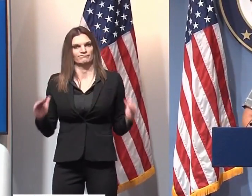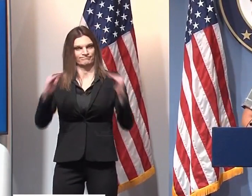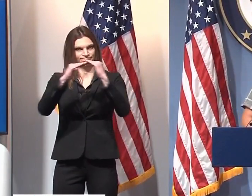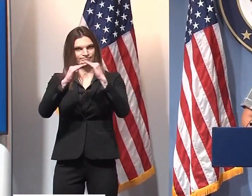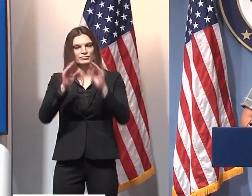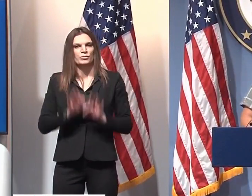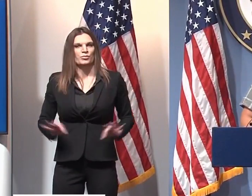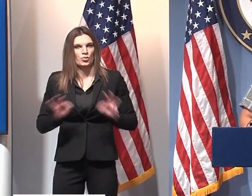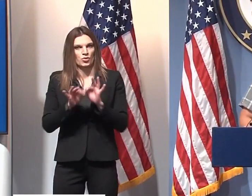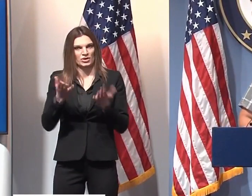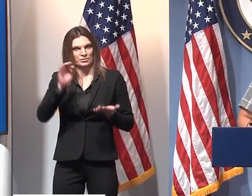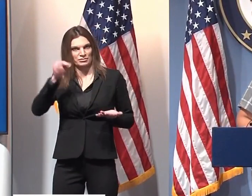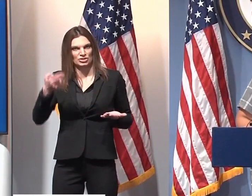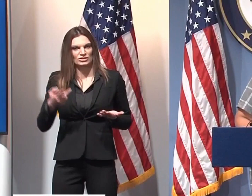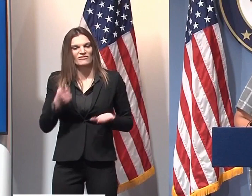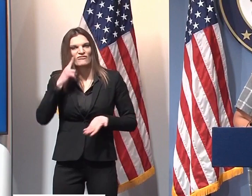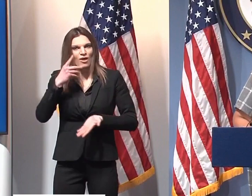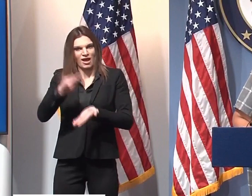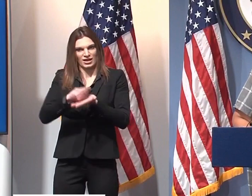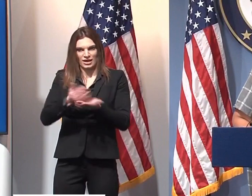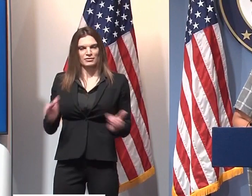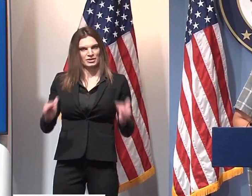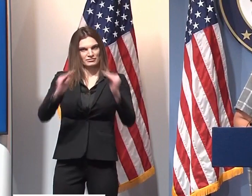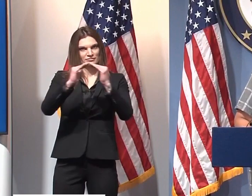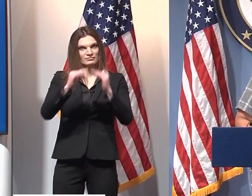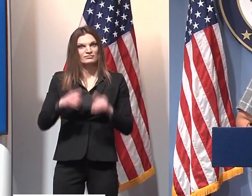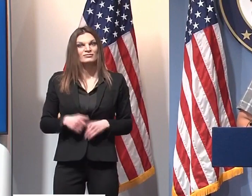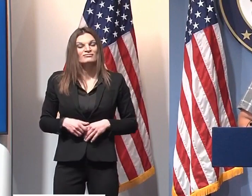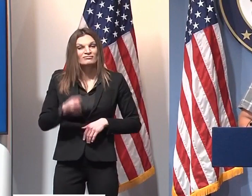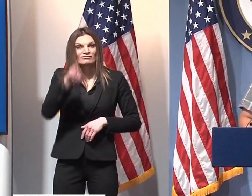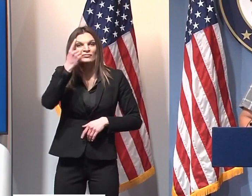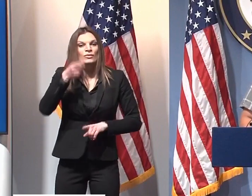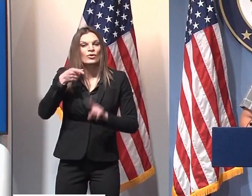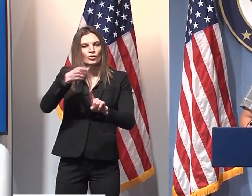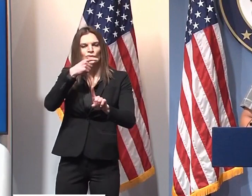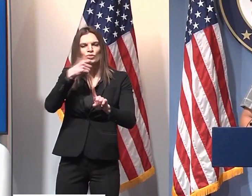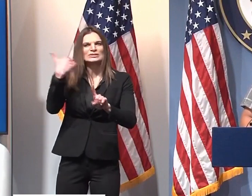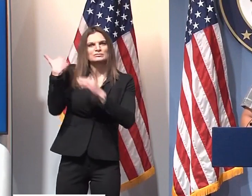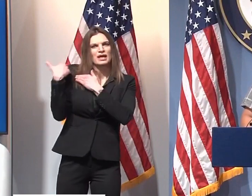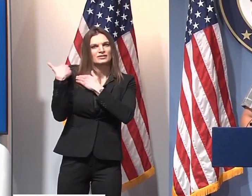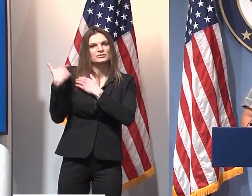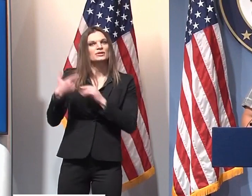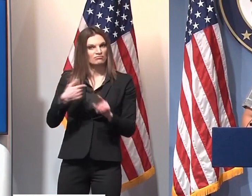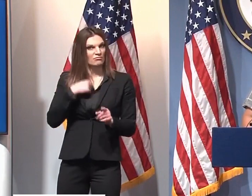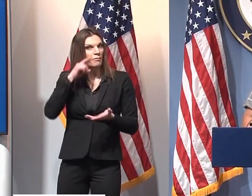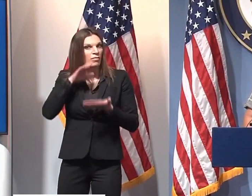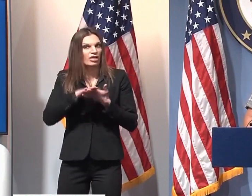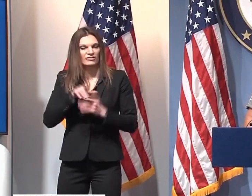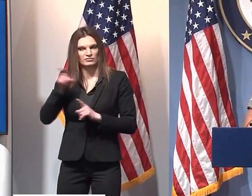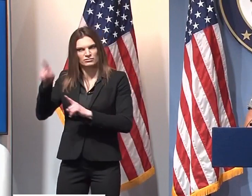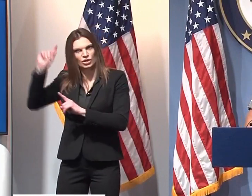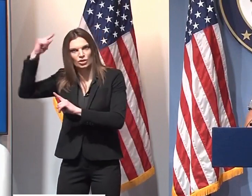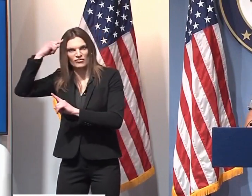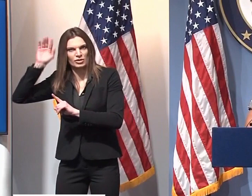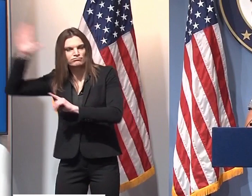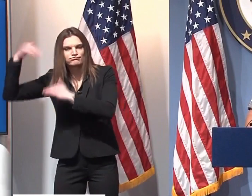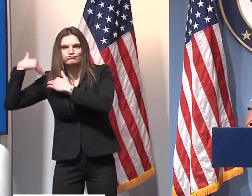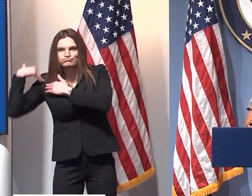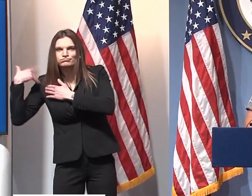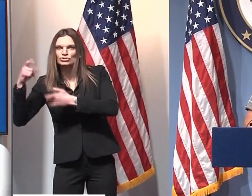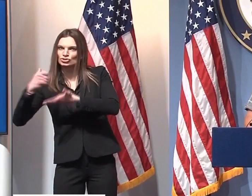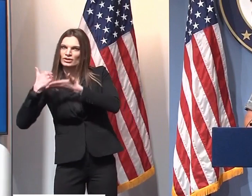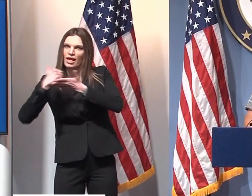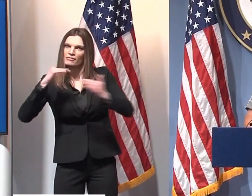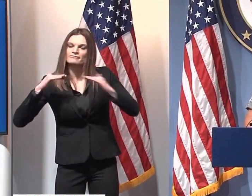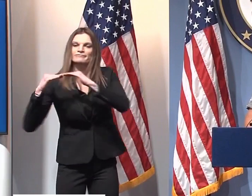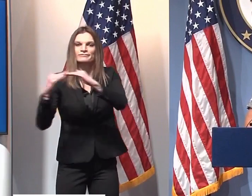opportunity and prosperity is one of the most sacred duties of government. While many state government efforts are already in place to lift